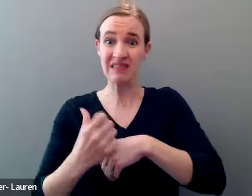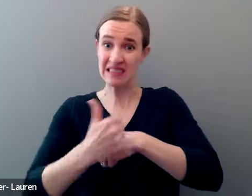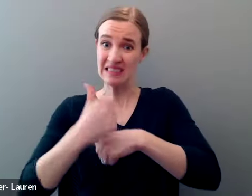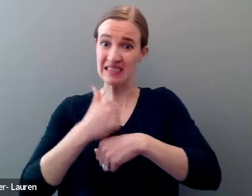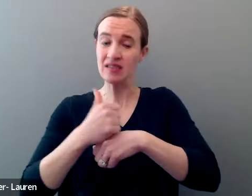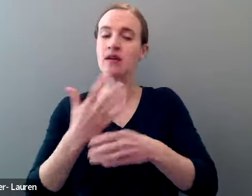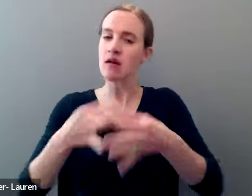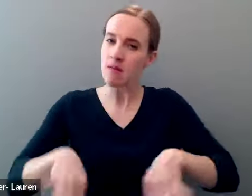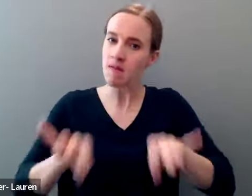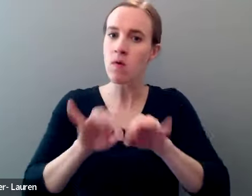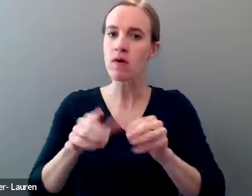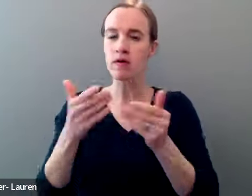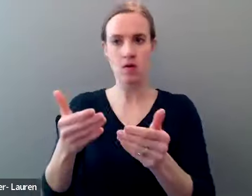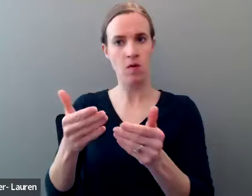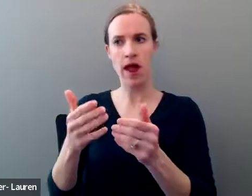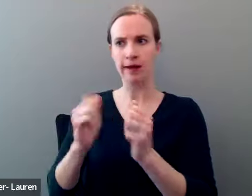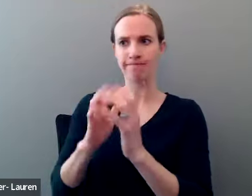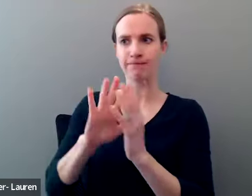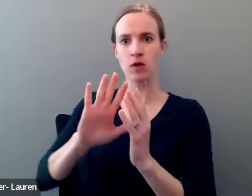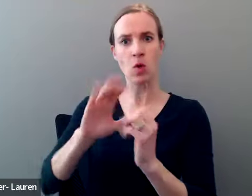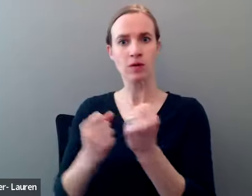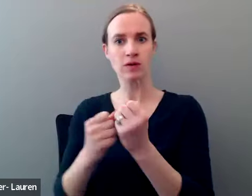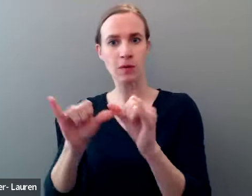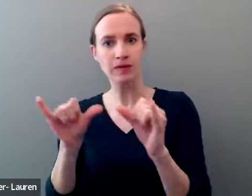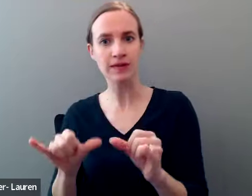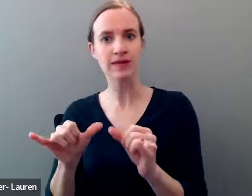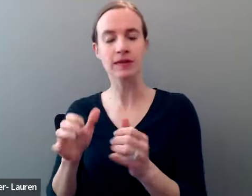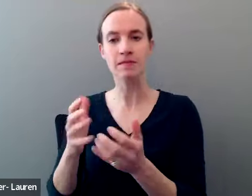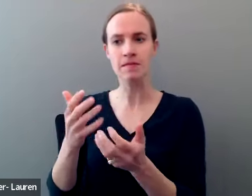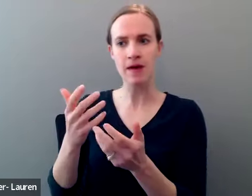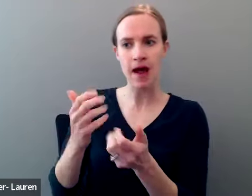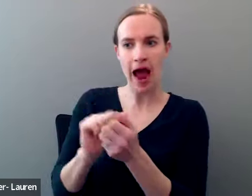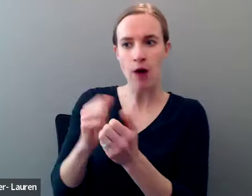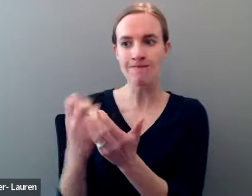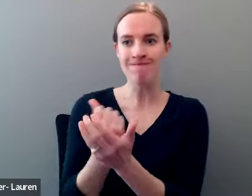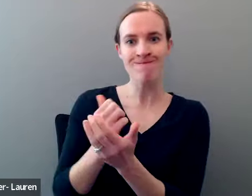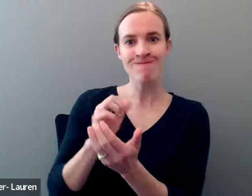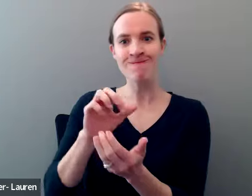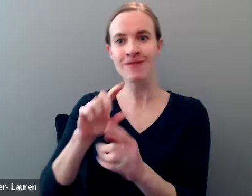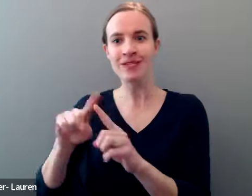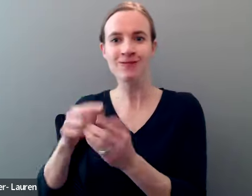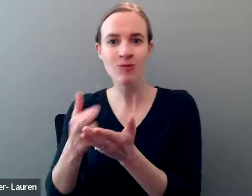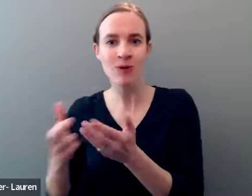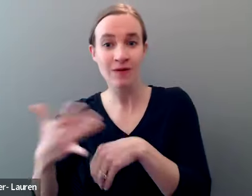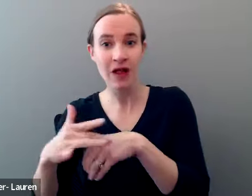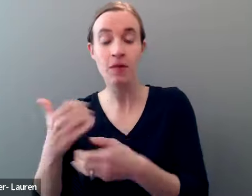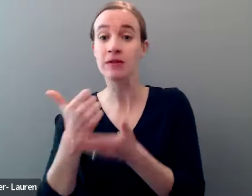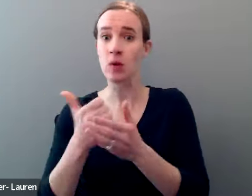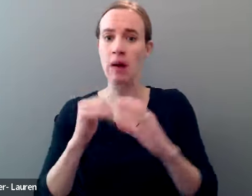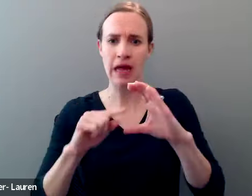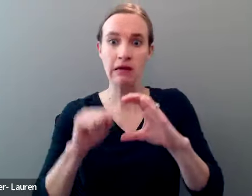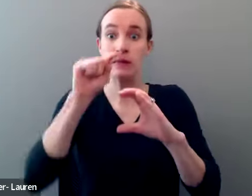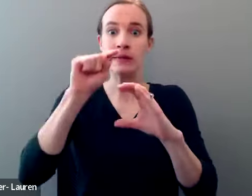the resources to get yourself back in your resiliency zone to problem solve. Because it's really hard to get out of those situations when you're in fight or